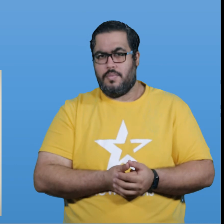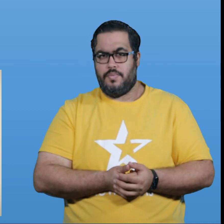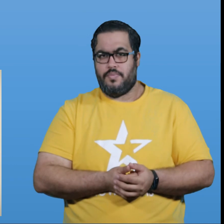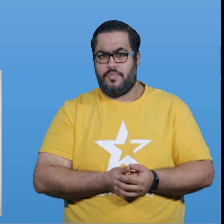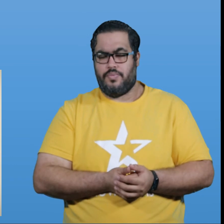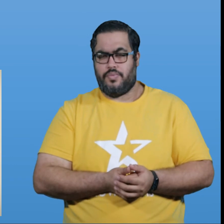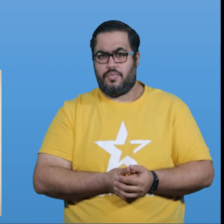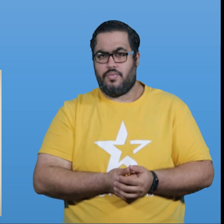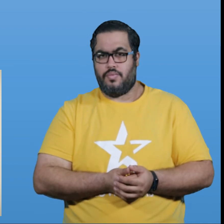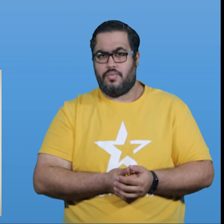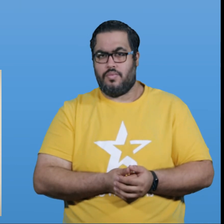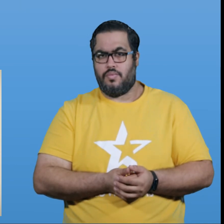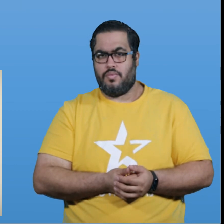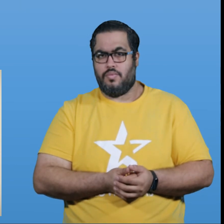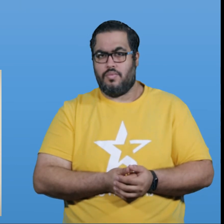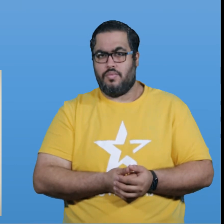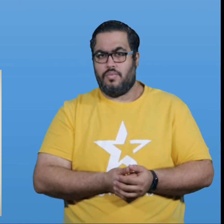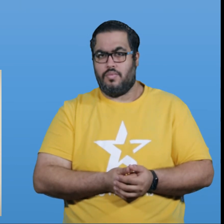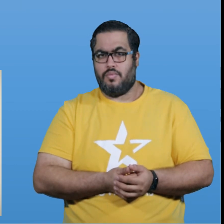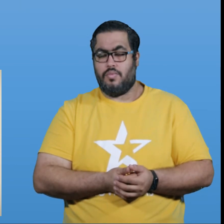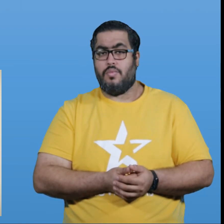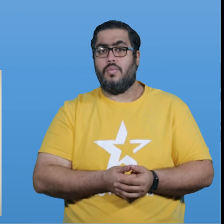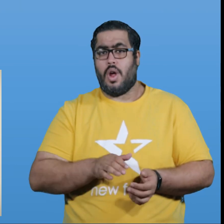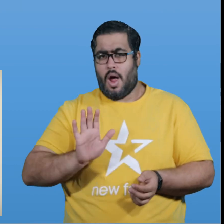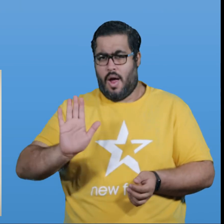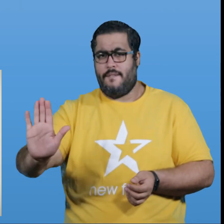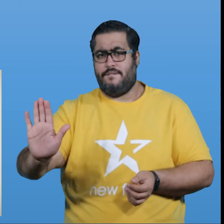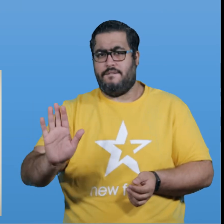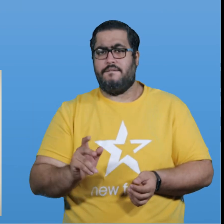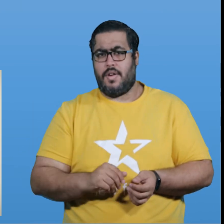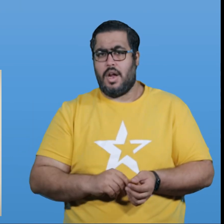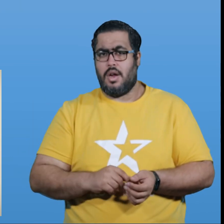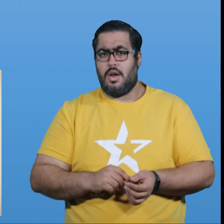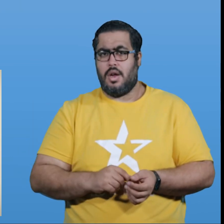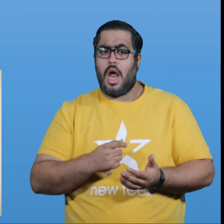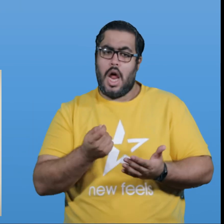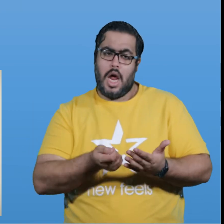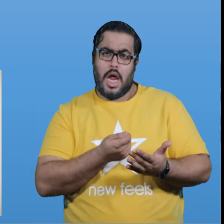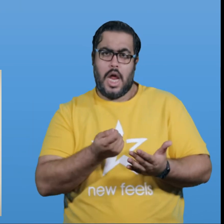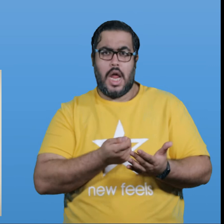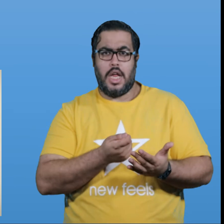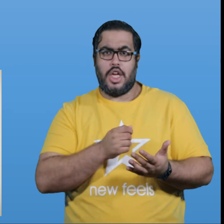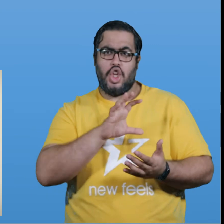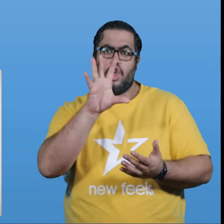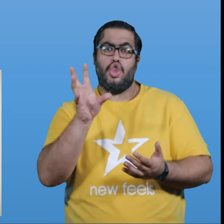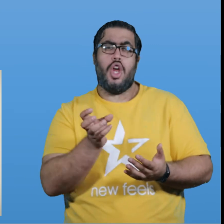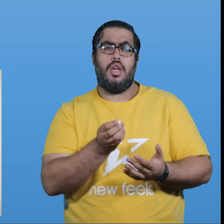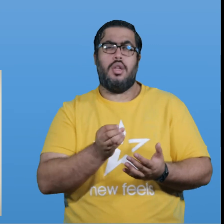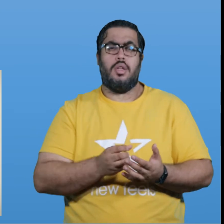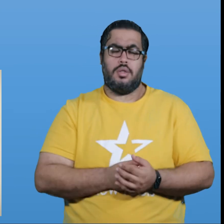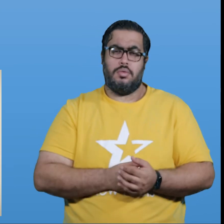that we've learned in this lesson? Is it consistently, seminar, reviews, or